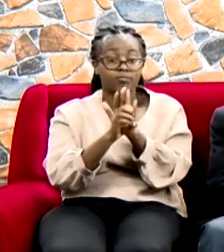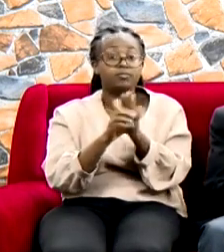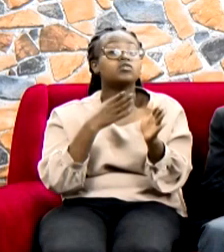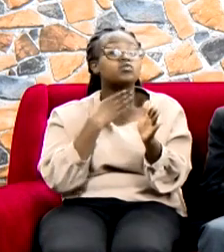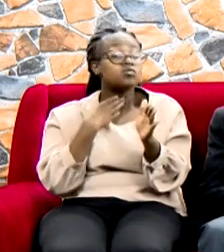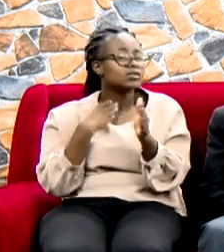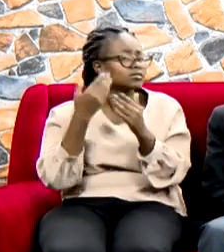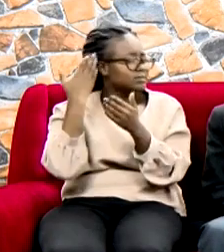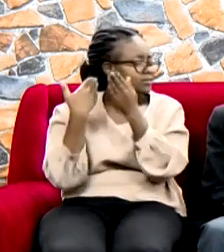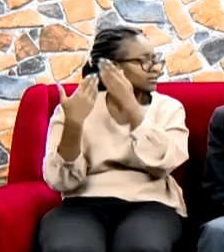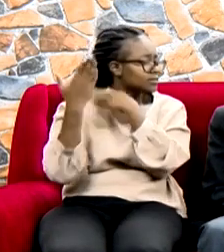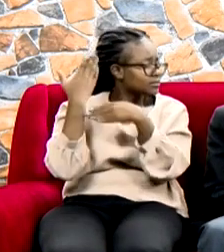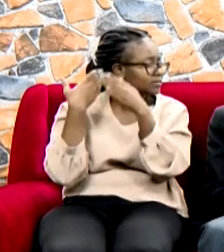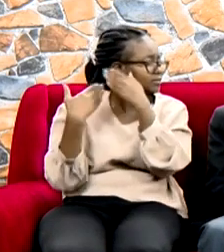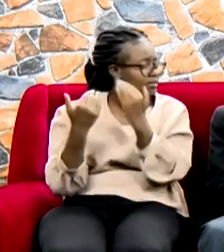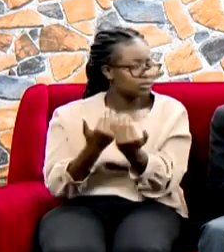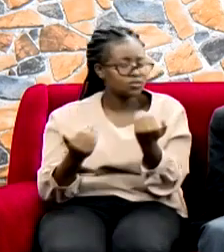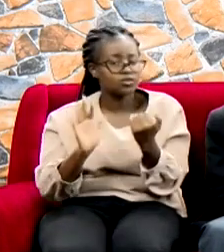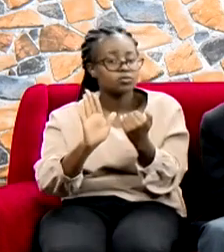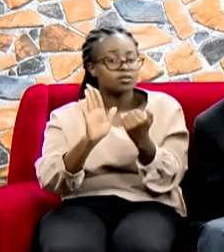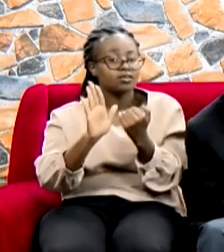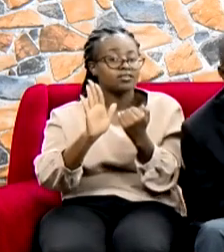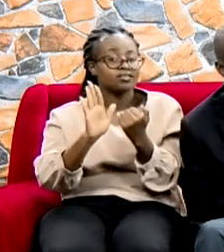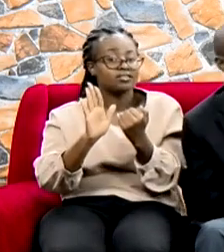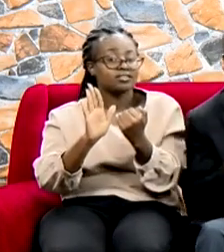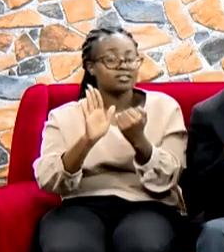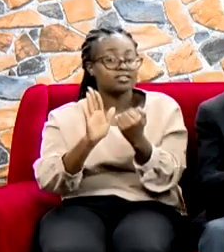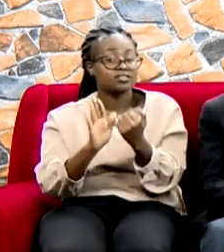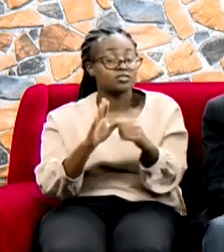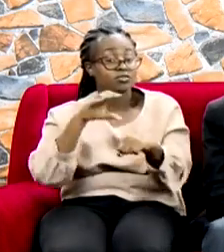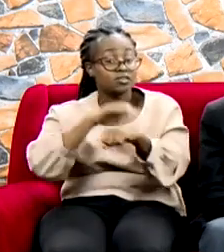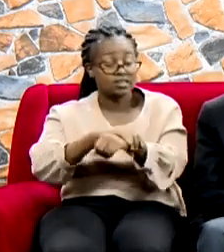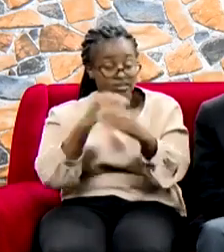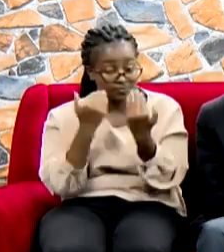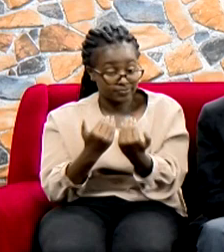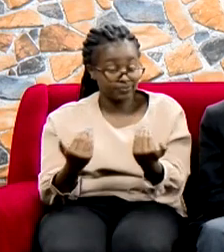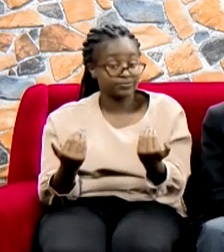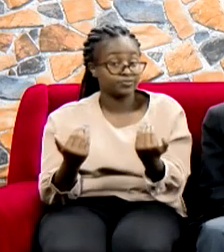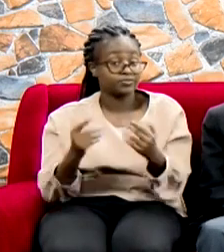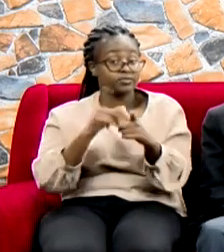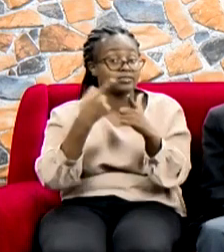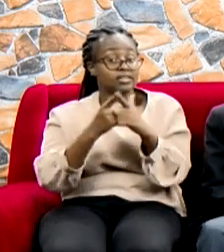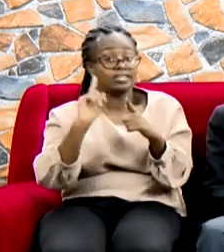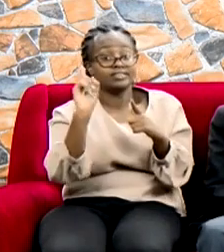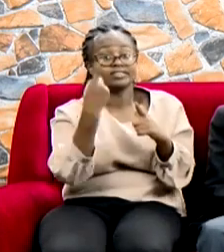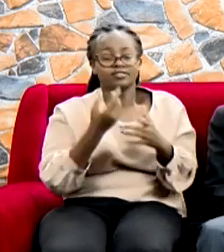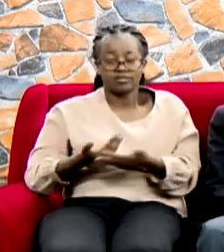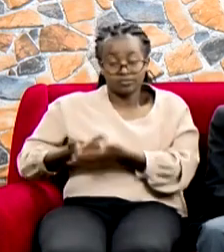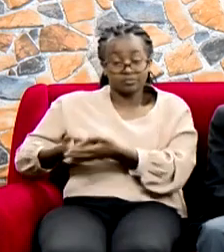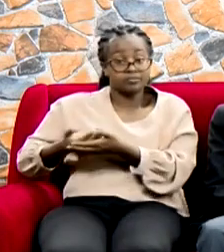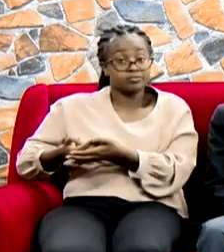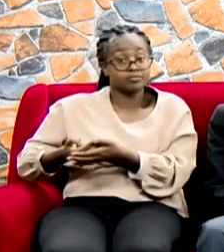to reflect back on your children. So you get your child, and then the first